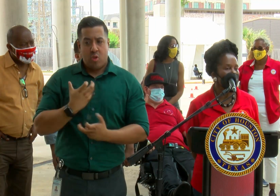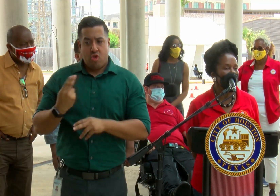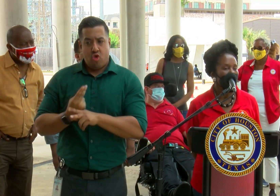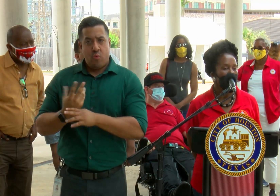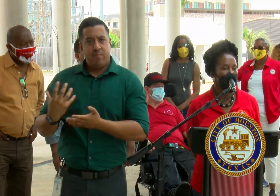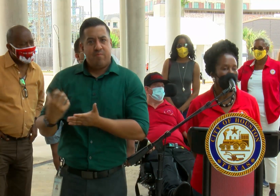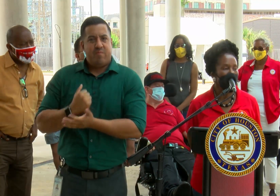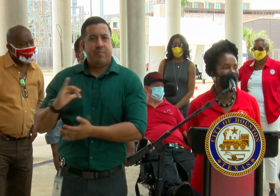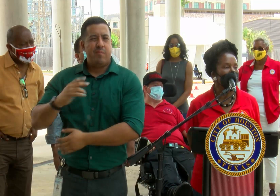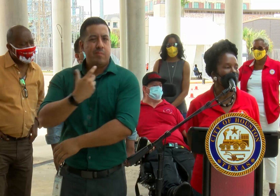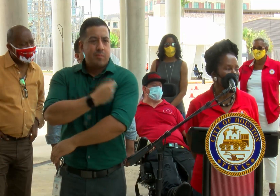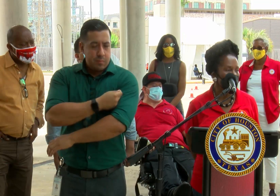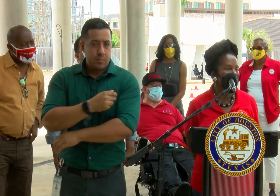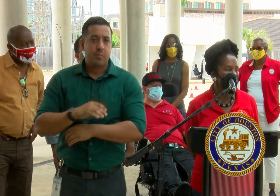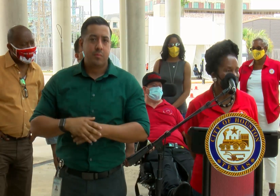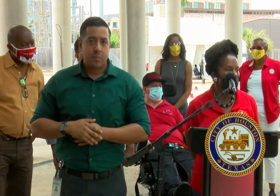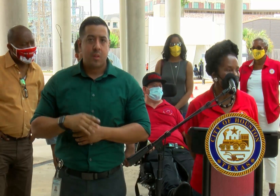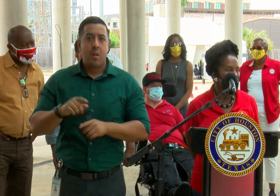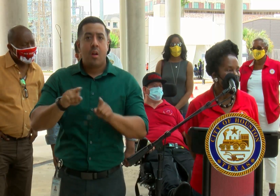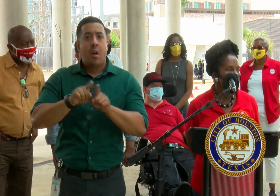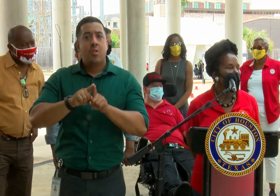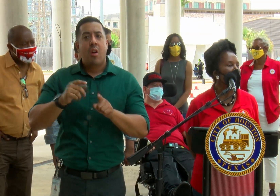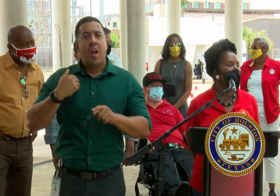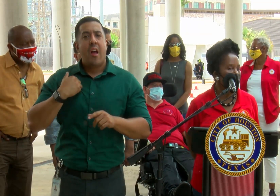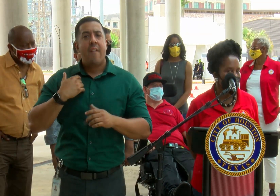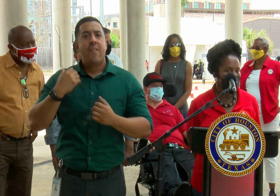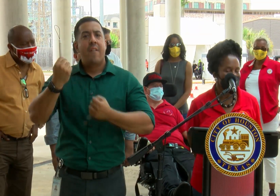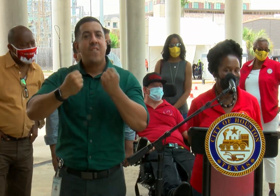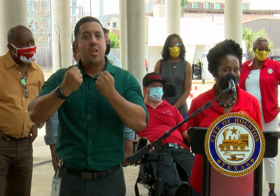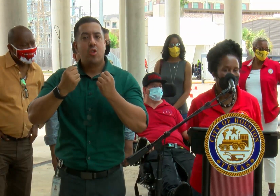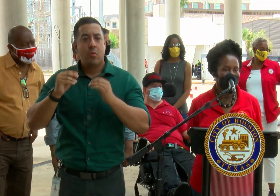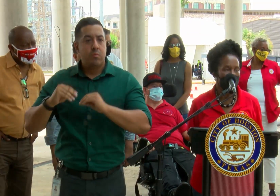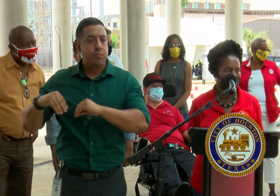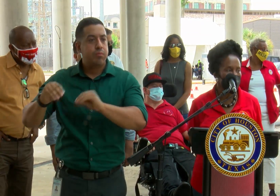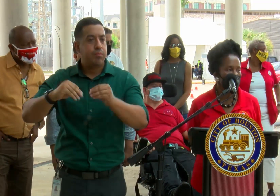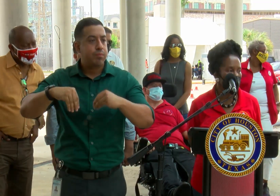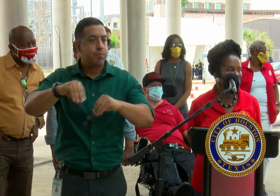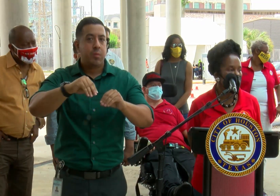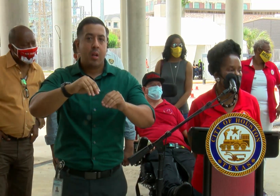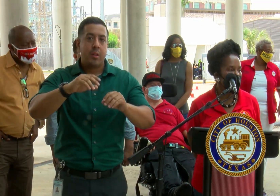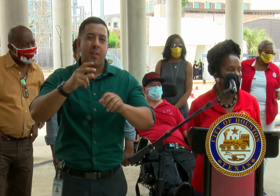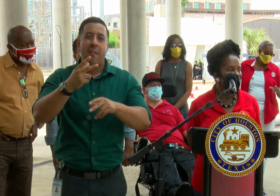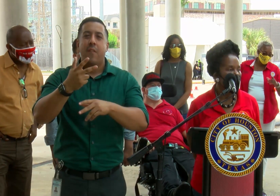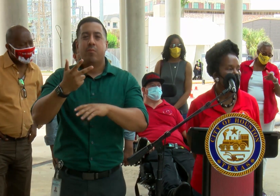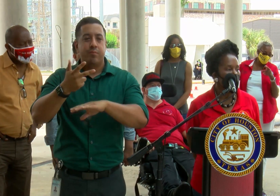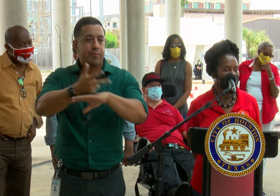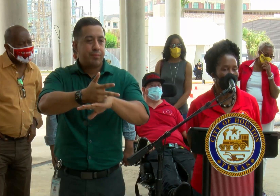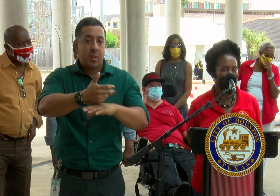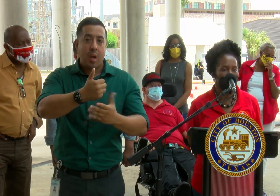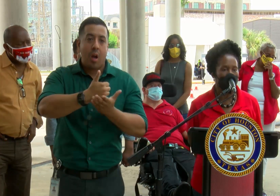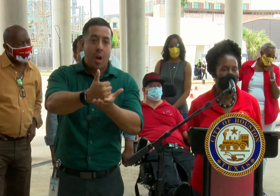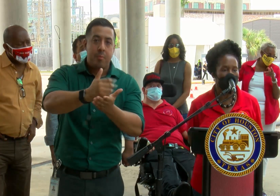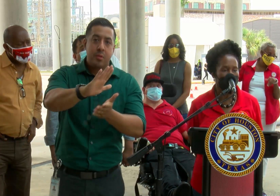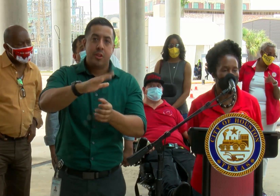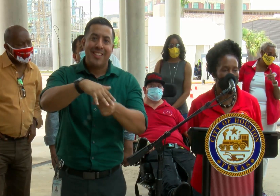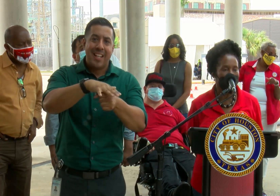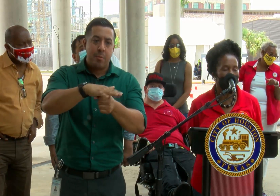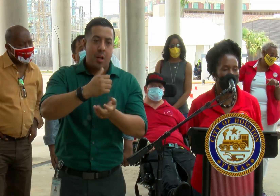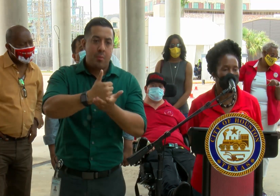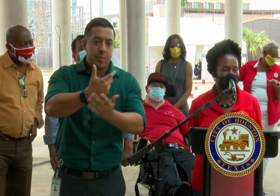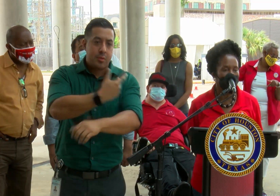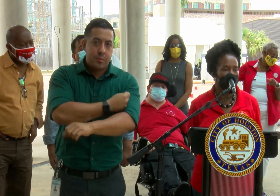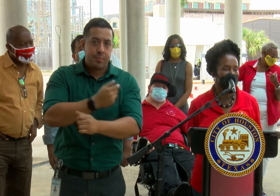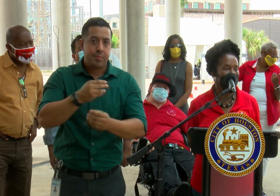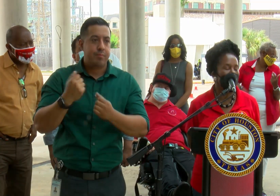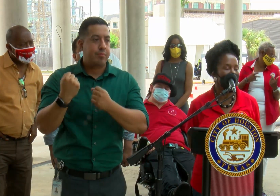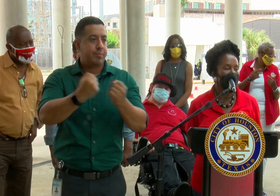and then take a mobile vehicle to move around to be able to help individuals right in their own neighborhood. So again, I